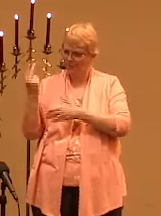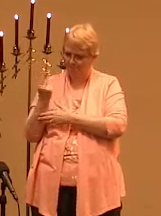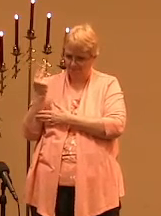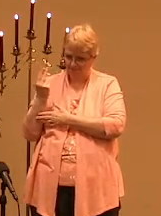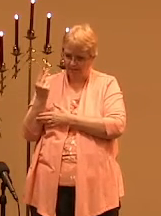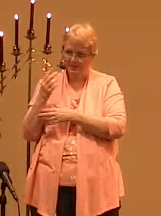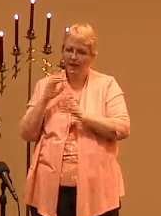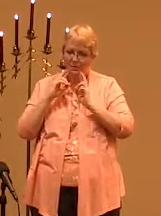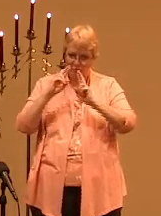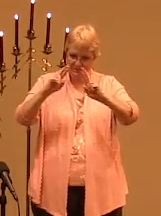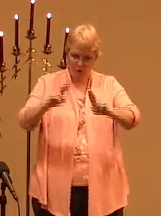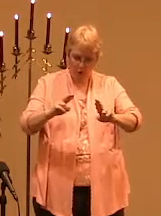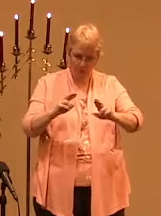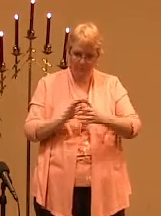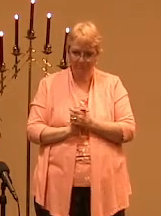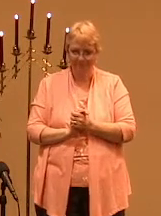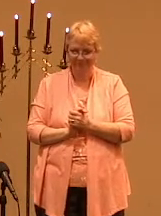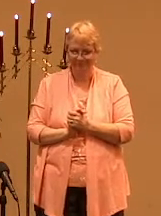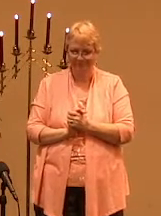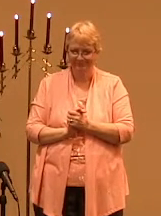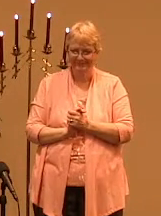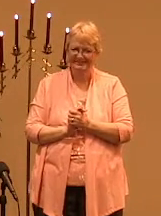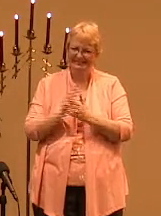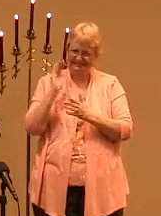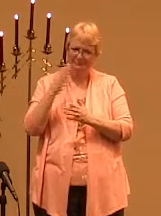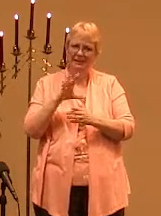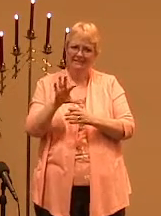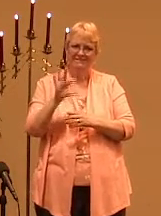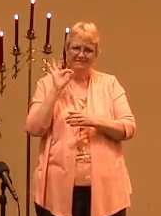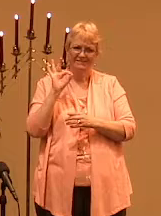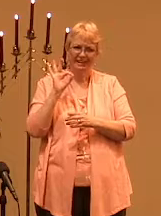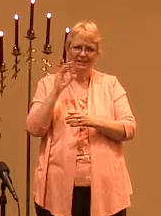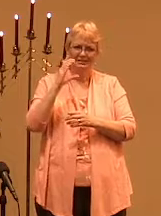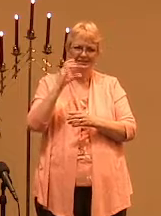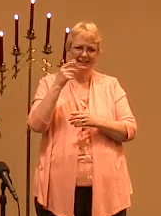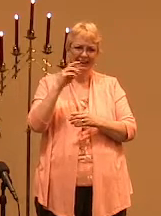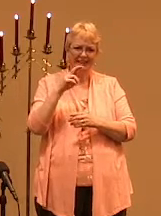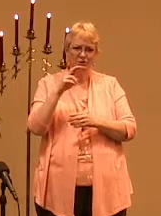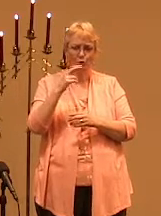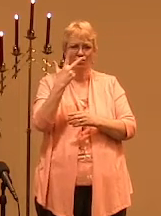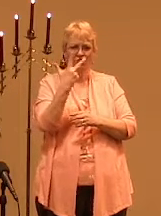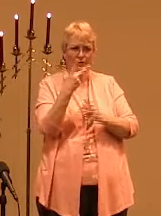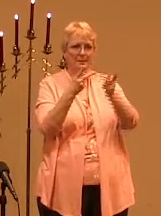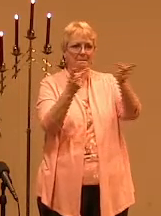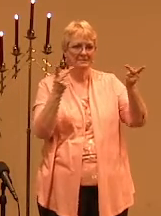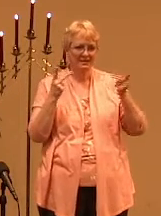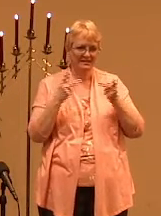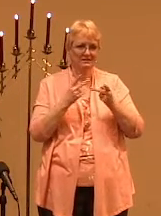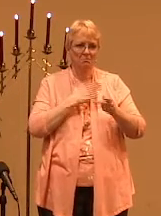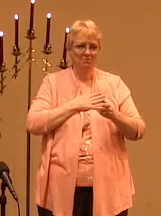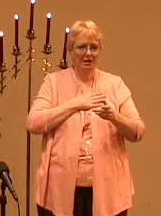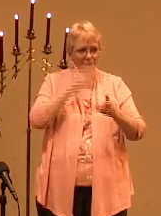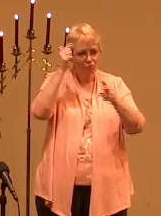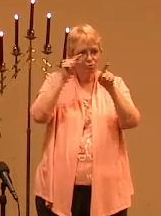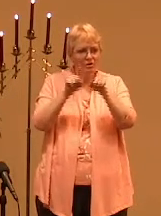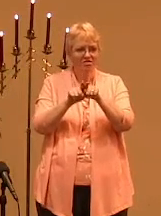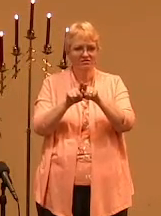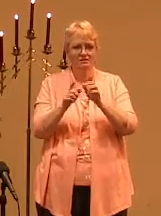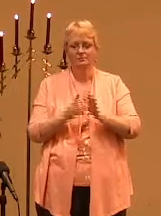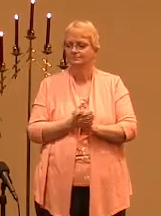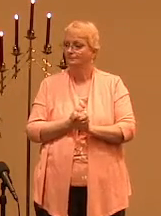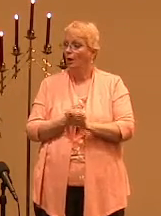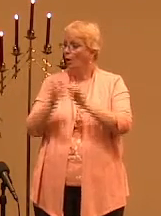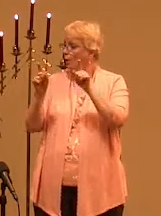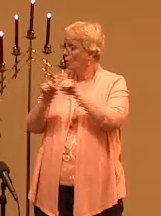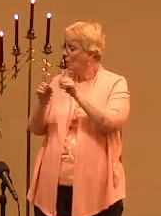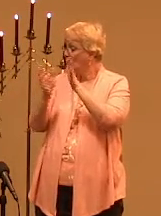got the results overnight, that it does seem like they found new cancer in 3 places. So please keep my brother Michael in prayer as well.